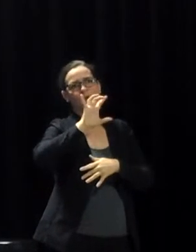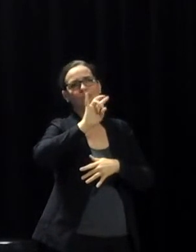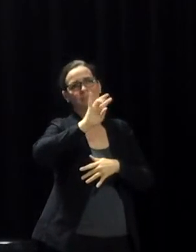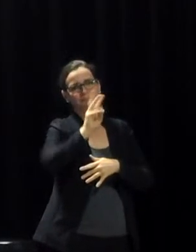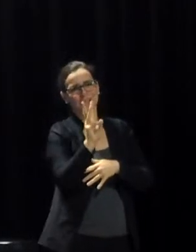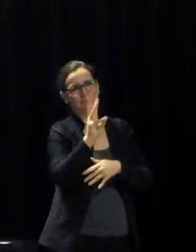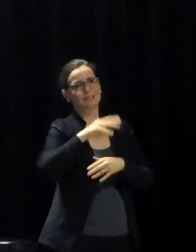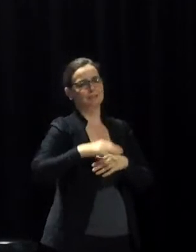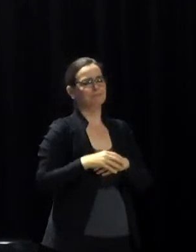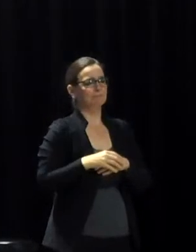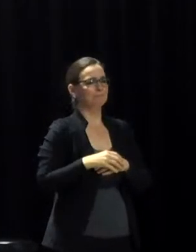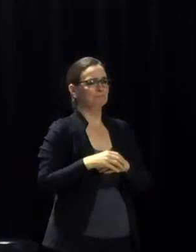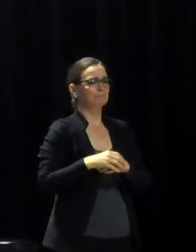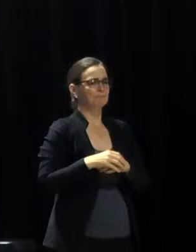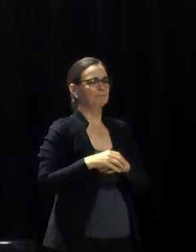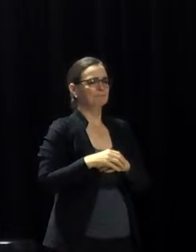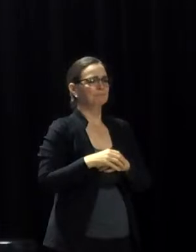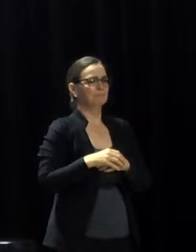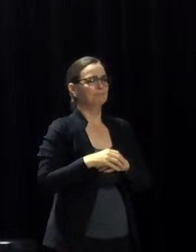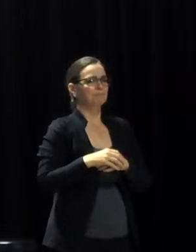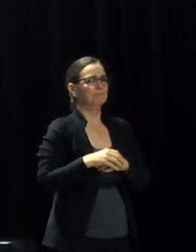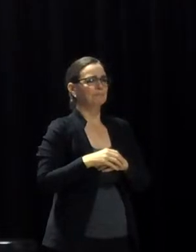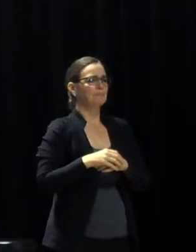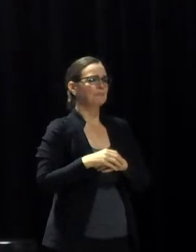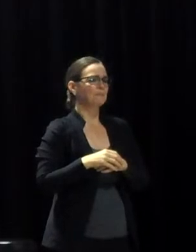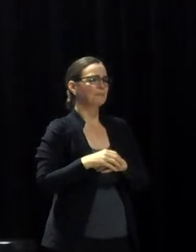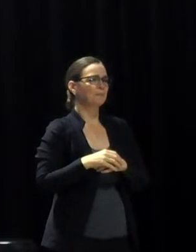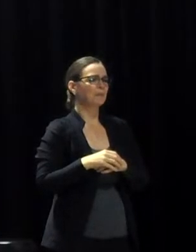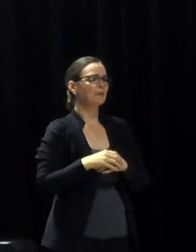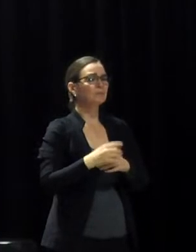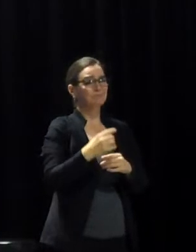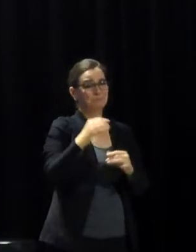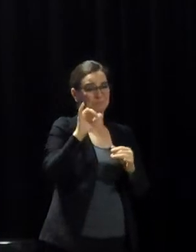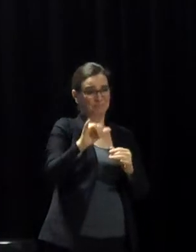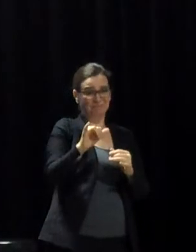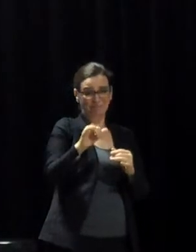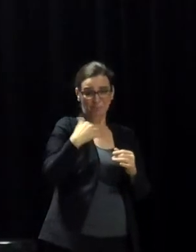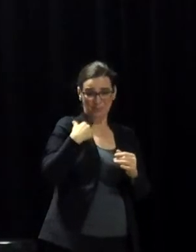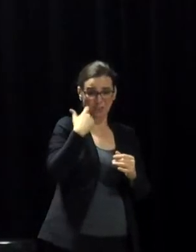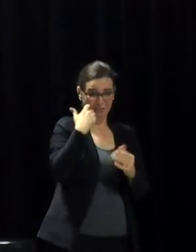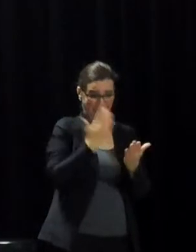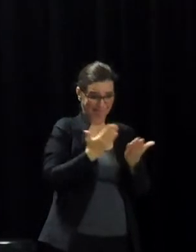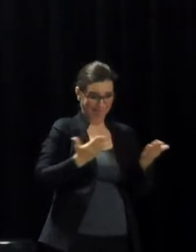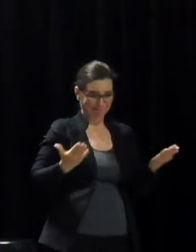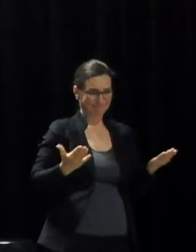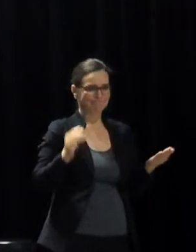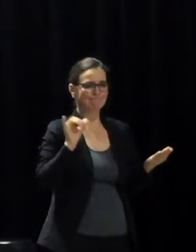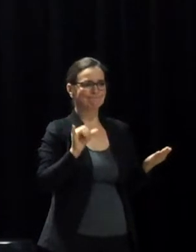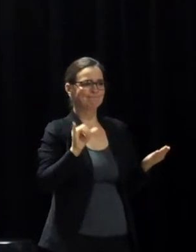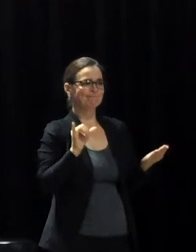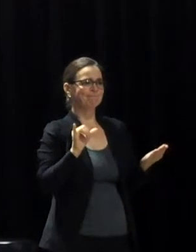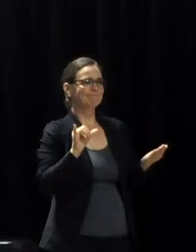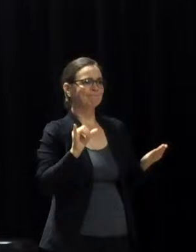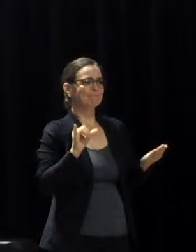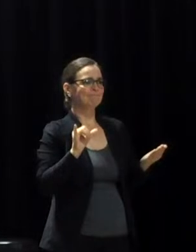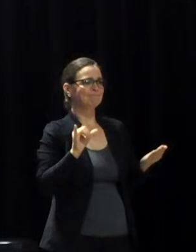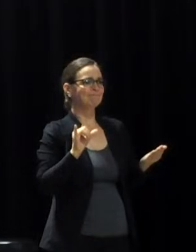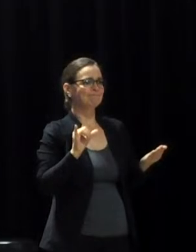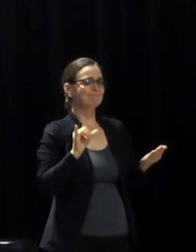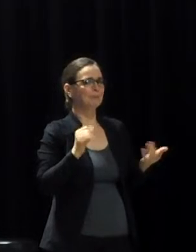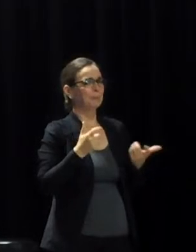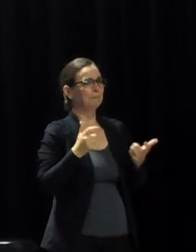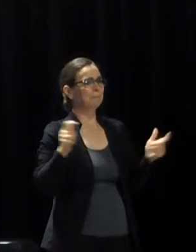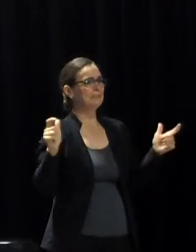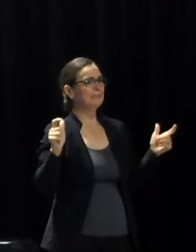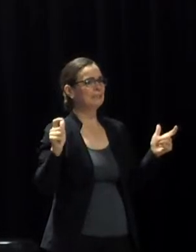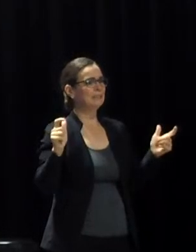hours. If you look back in the beginning of the pandemic, that was probably one of our bigger days. And now on the